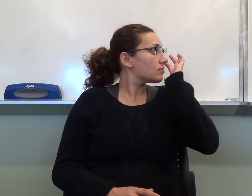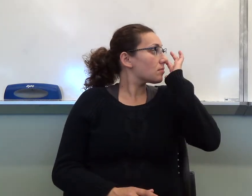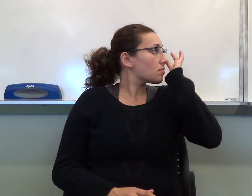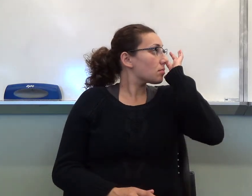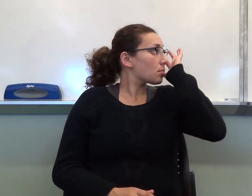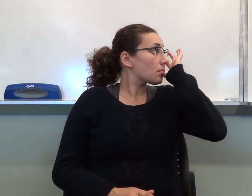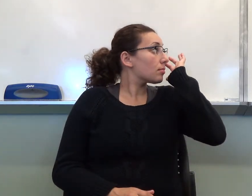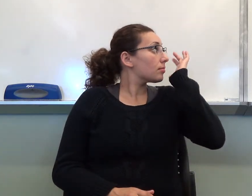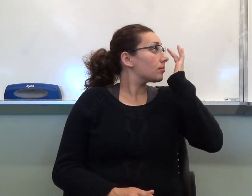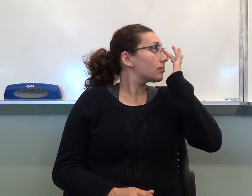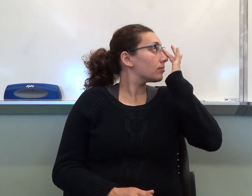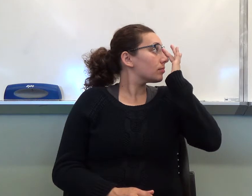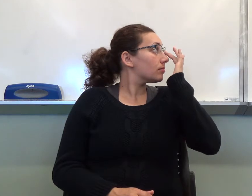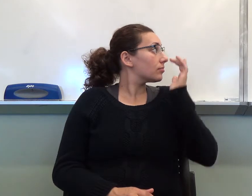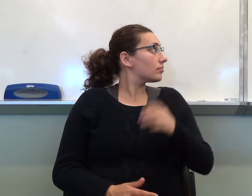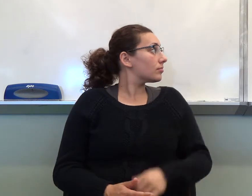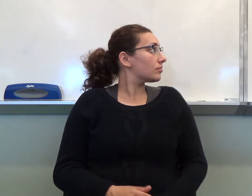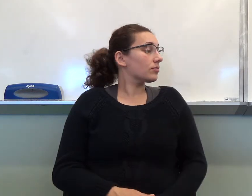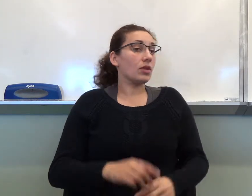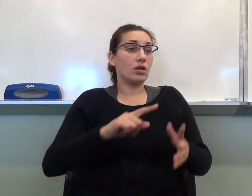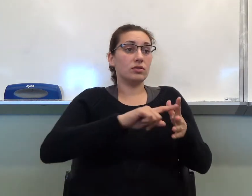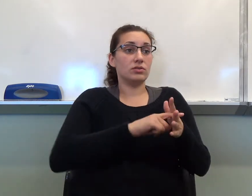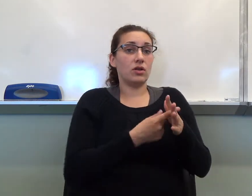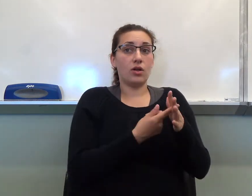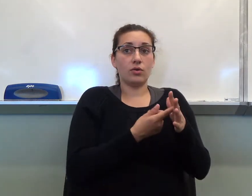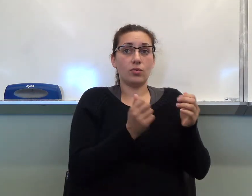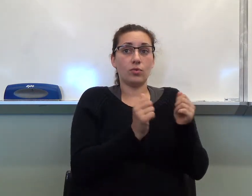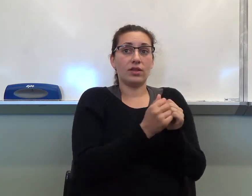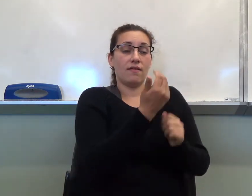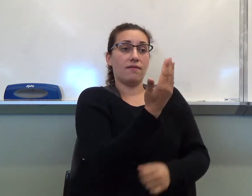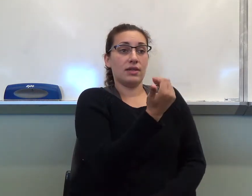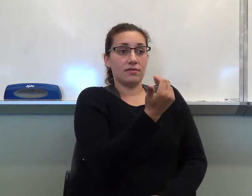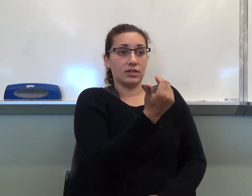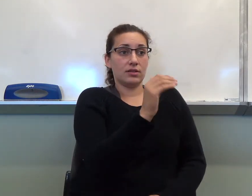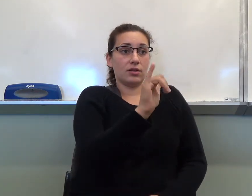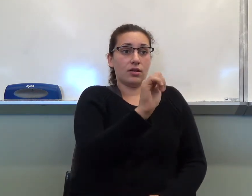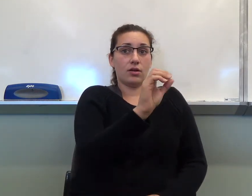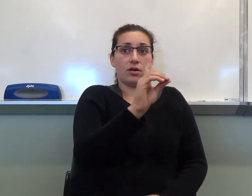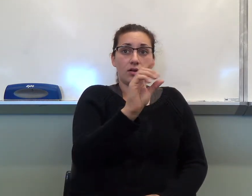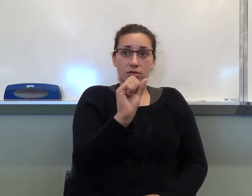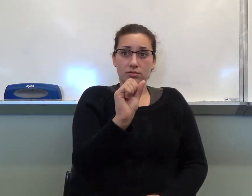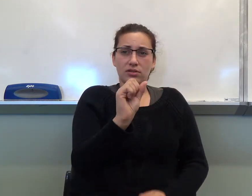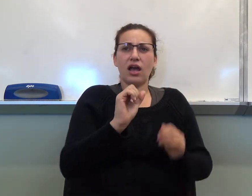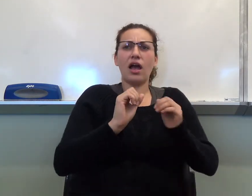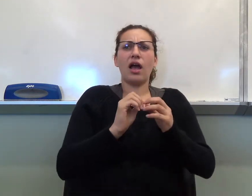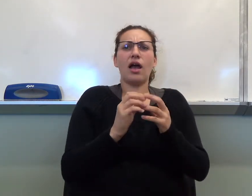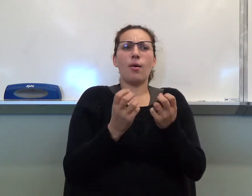So you start out with 15 yards, and you want to know approximately how many meters is